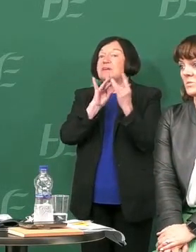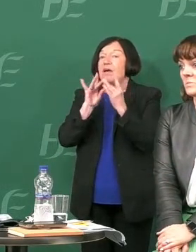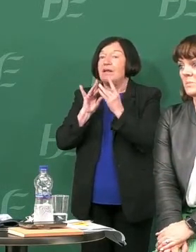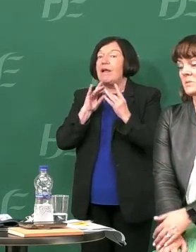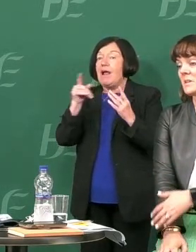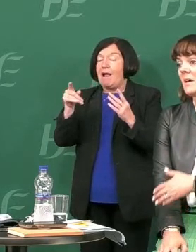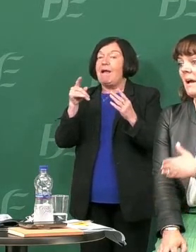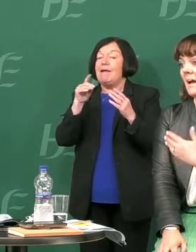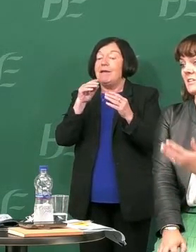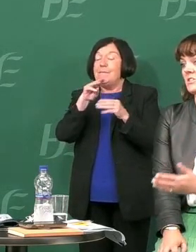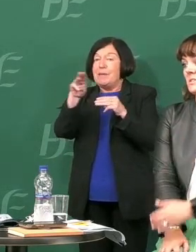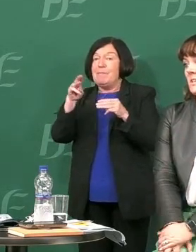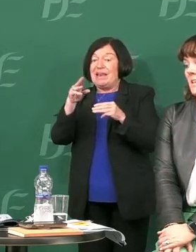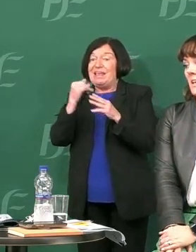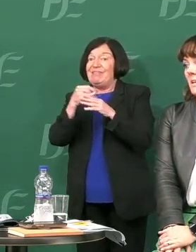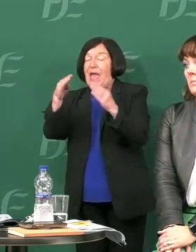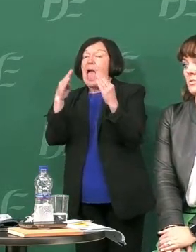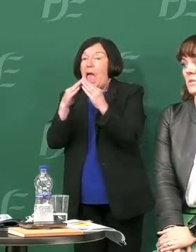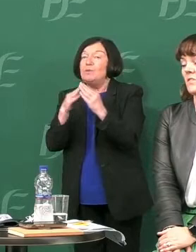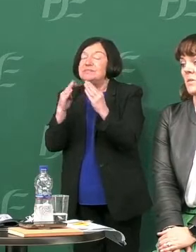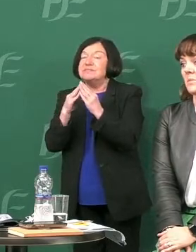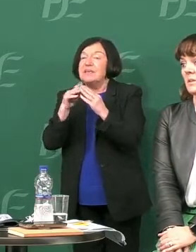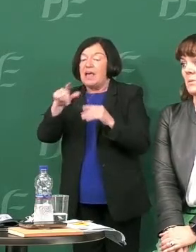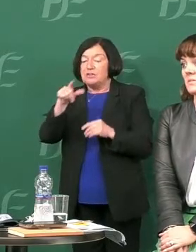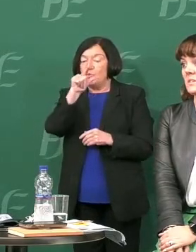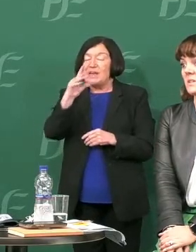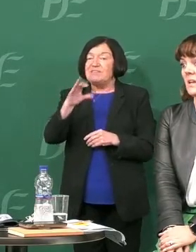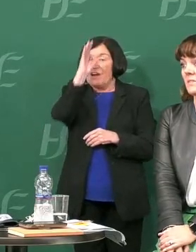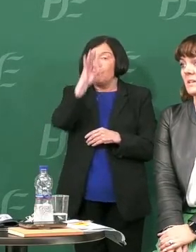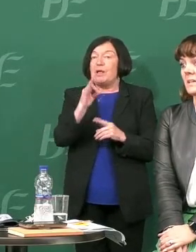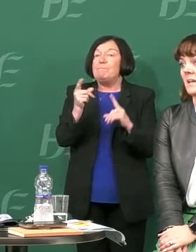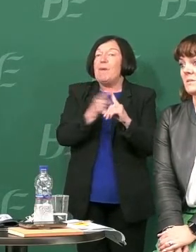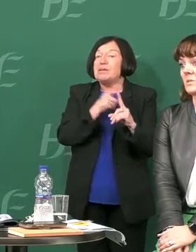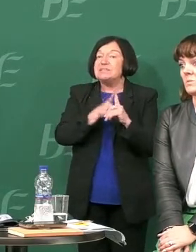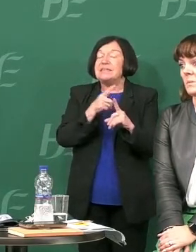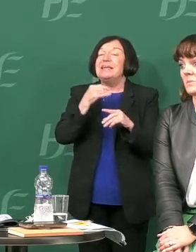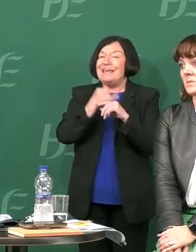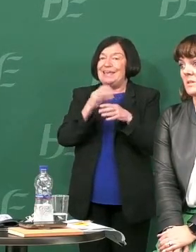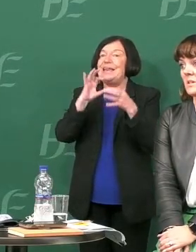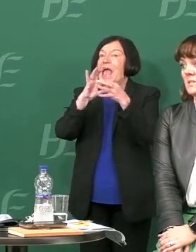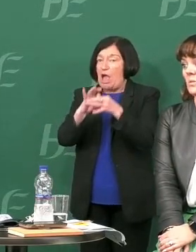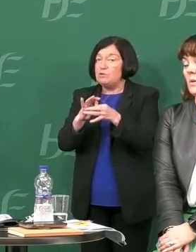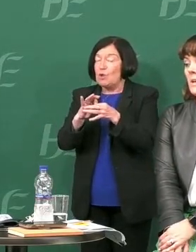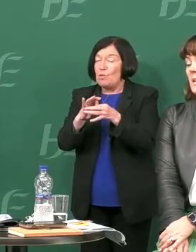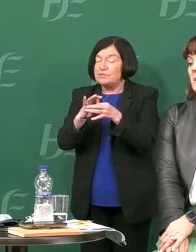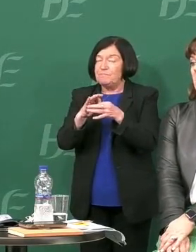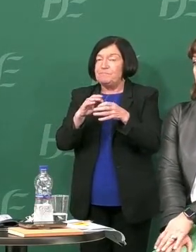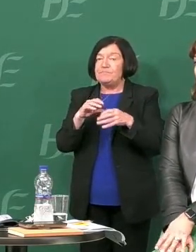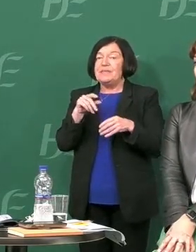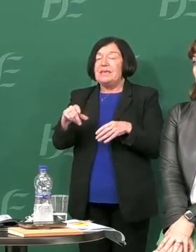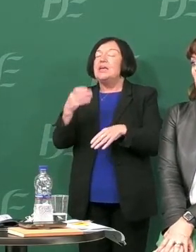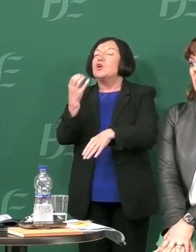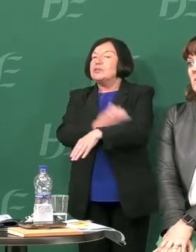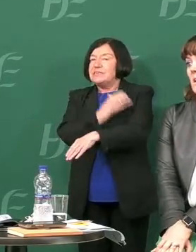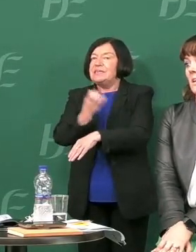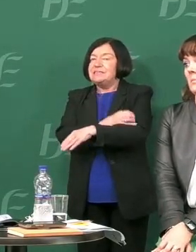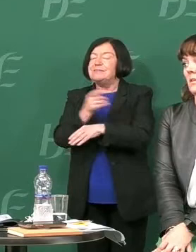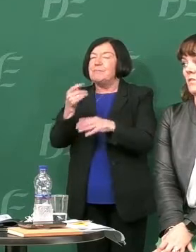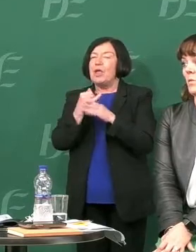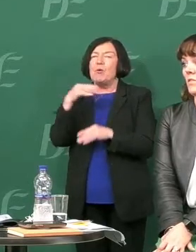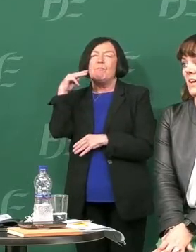are household members, and you see a 25% positivity level in household members. So it continues to be